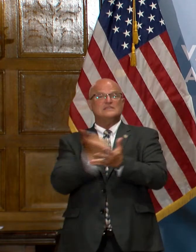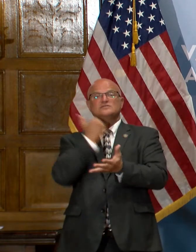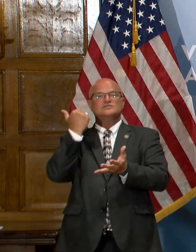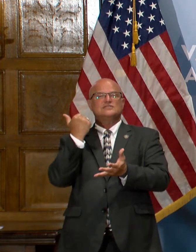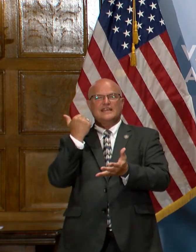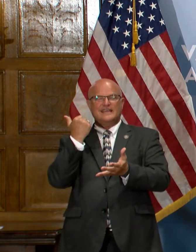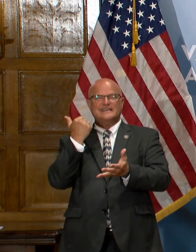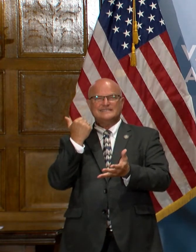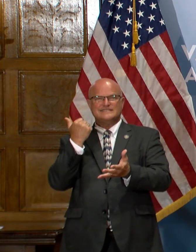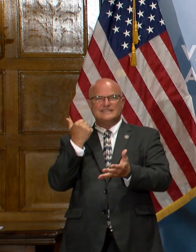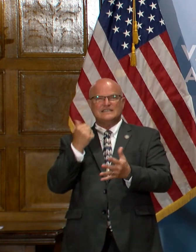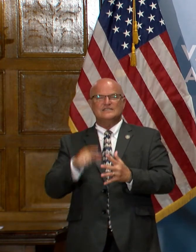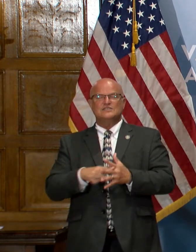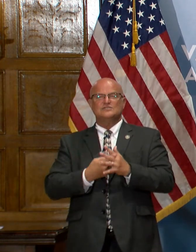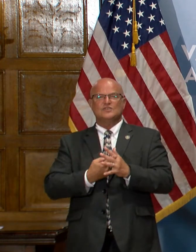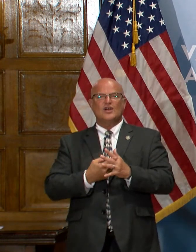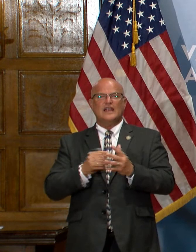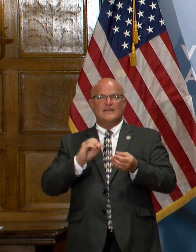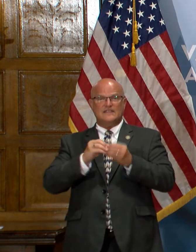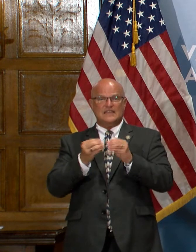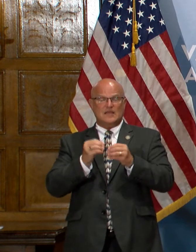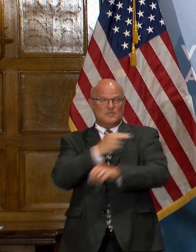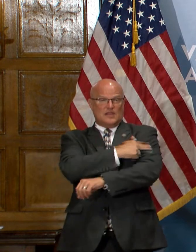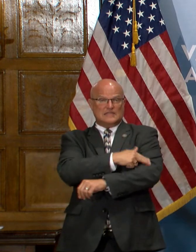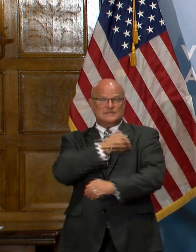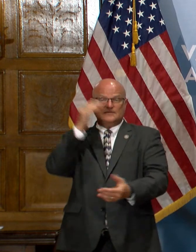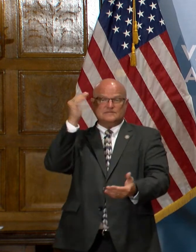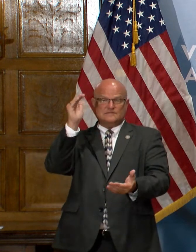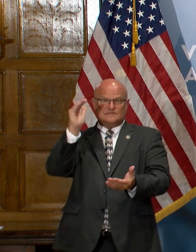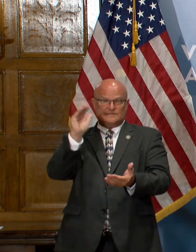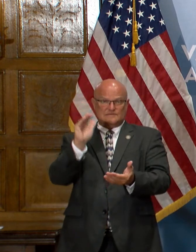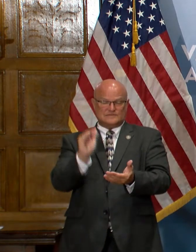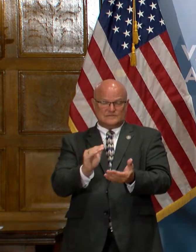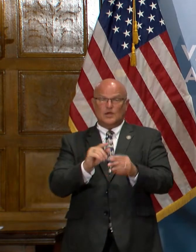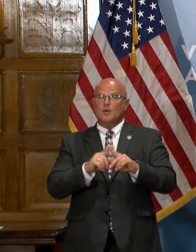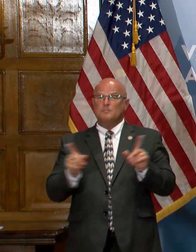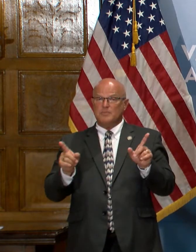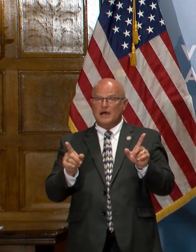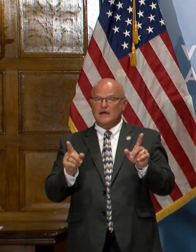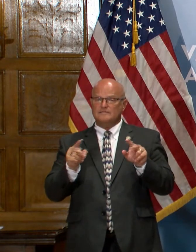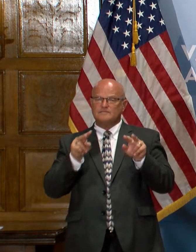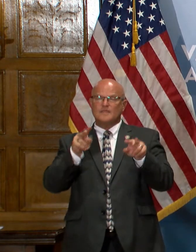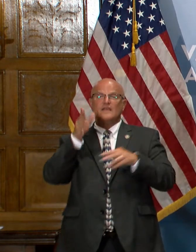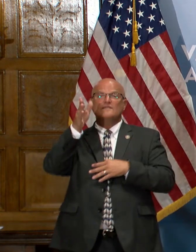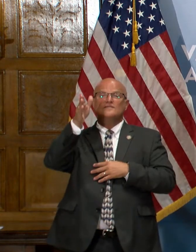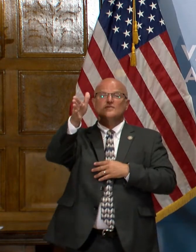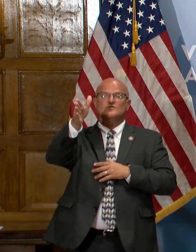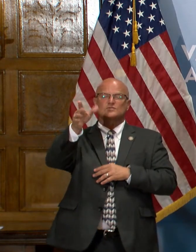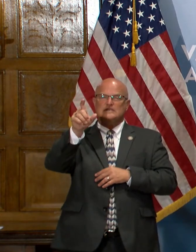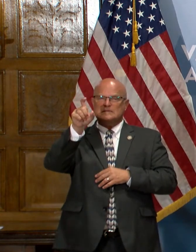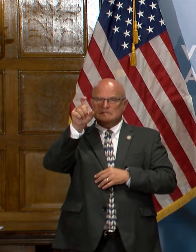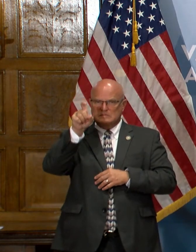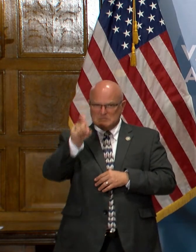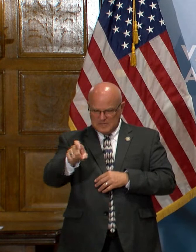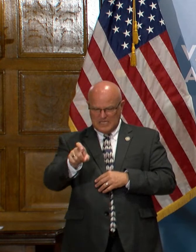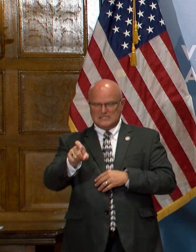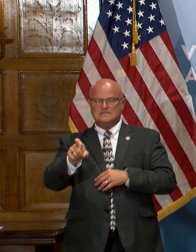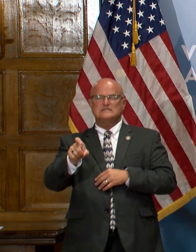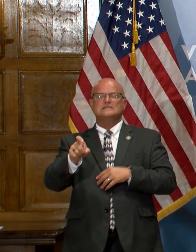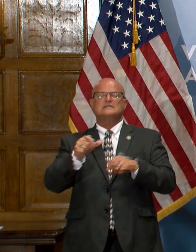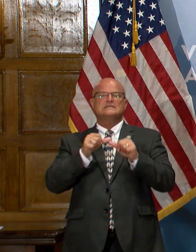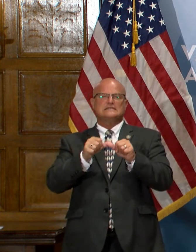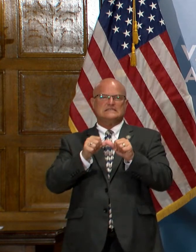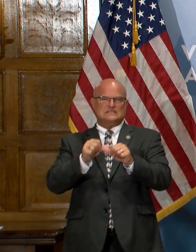to start reducing the hospitalizations. But as you look to the future, we've got to try to stay ahead of the